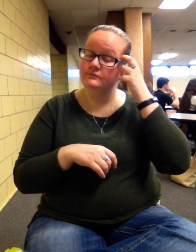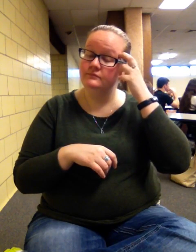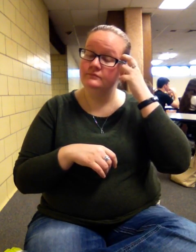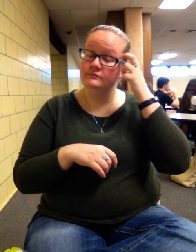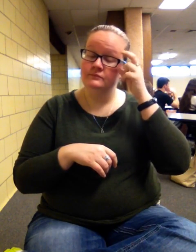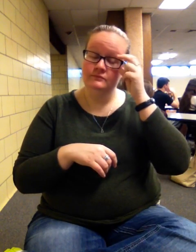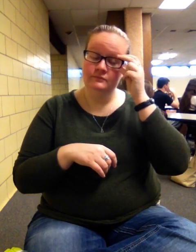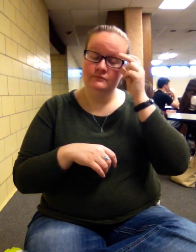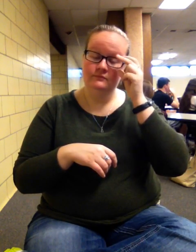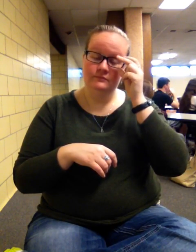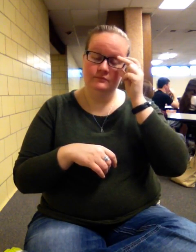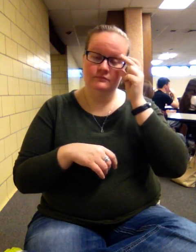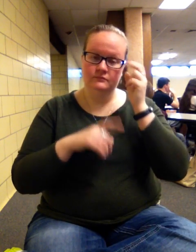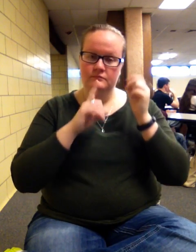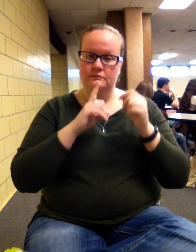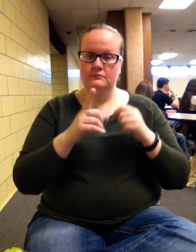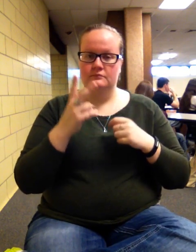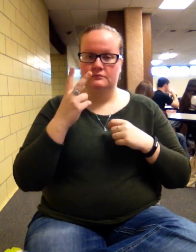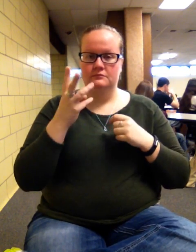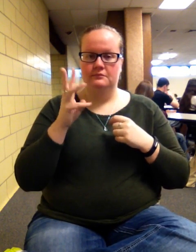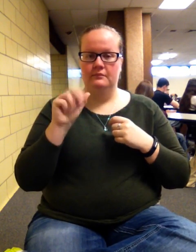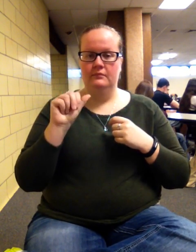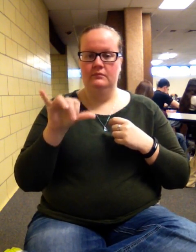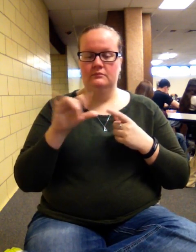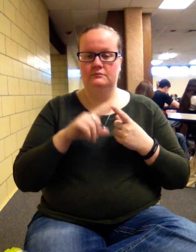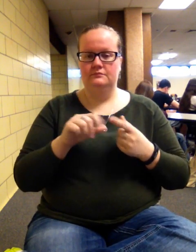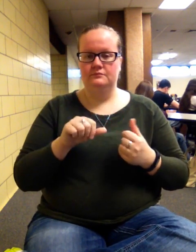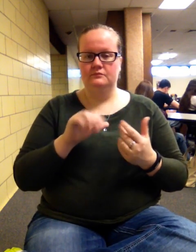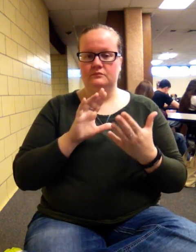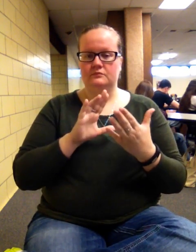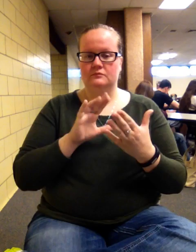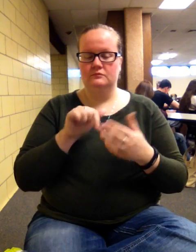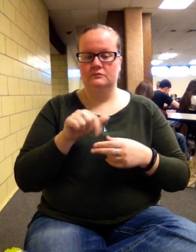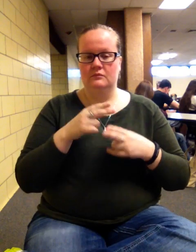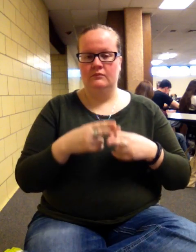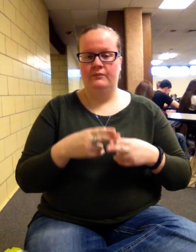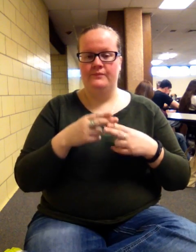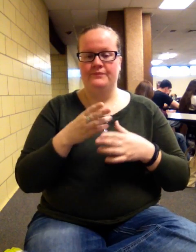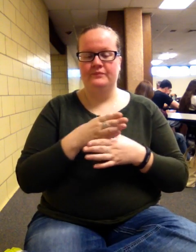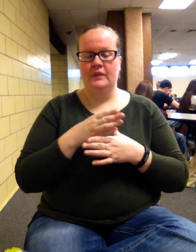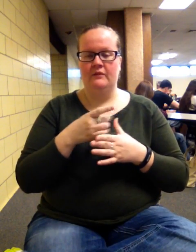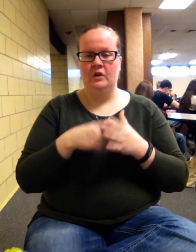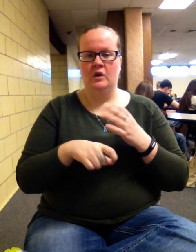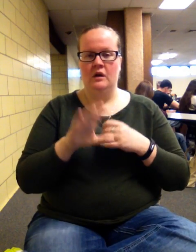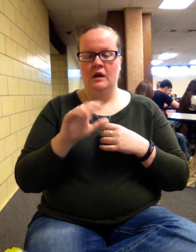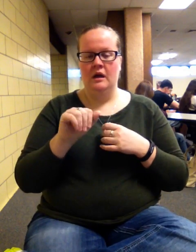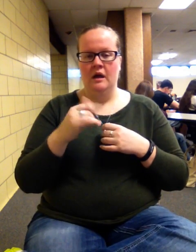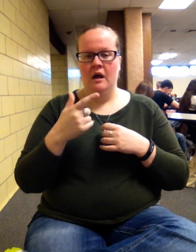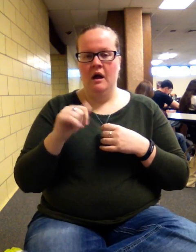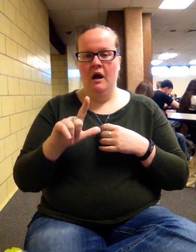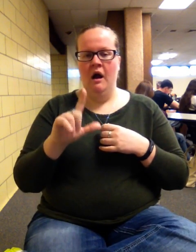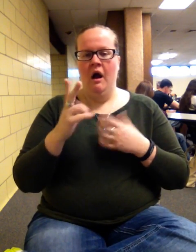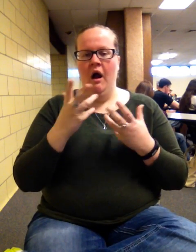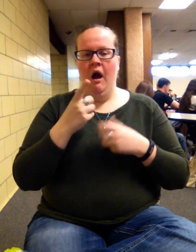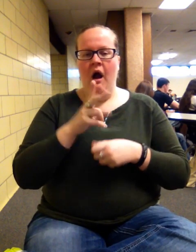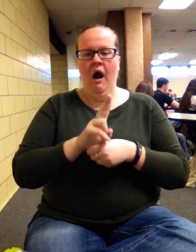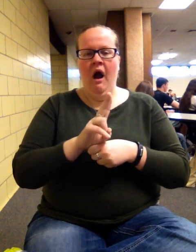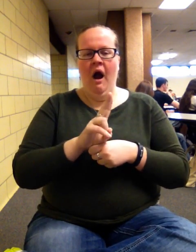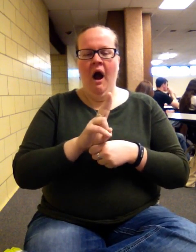So there's two ways to approach weighted average cost of capital. The one that we're going to use in class for the demonstration, and